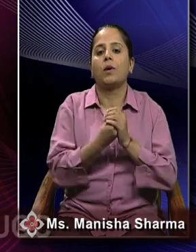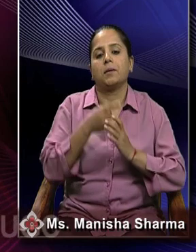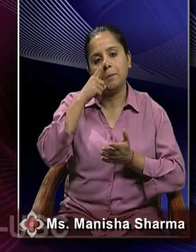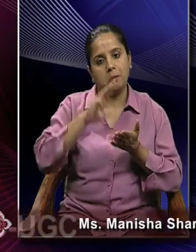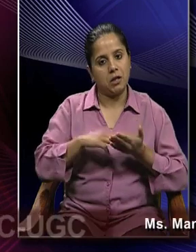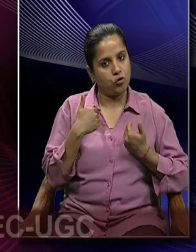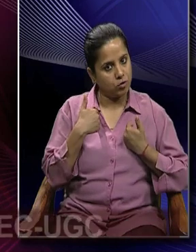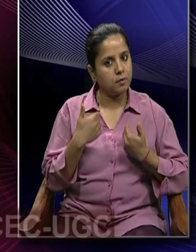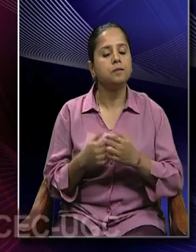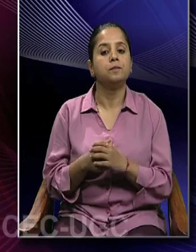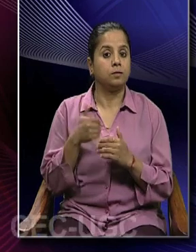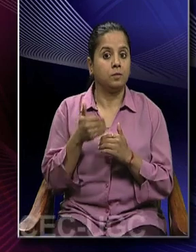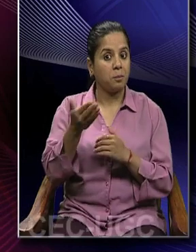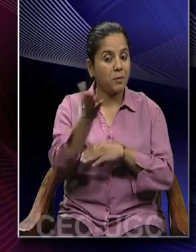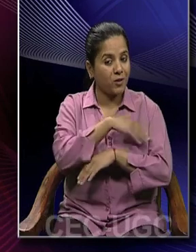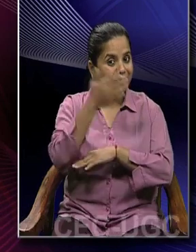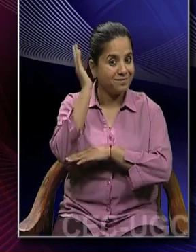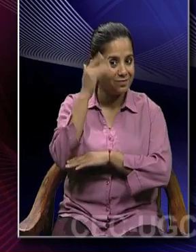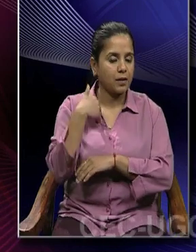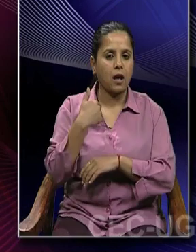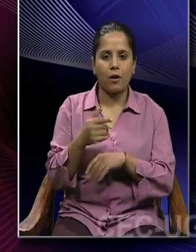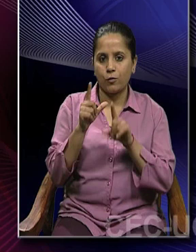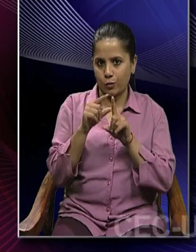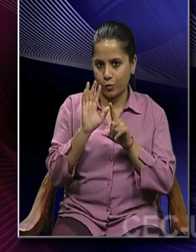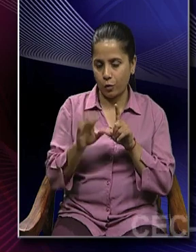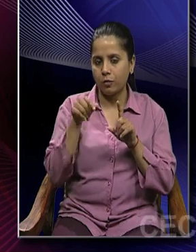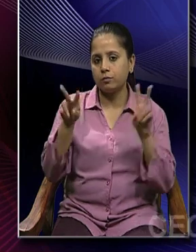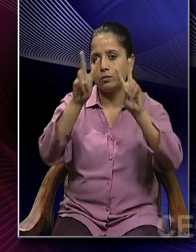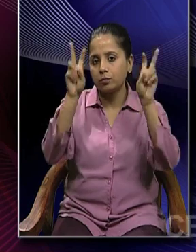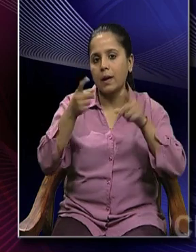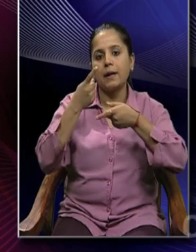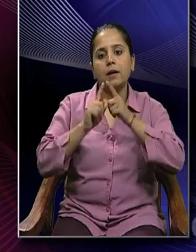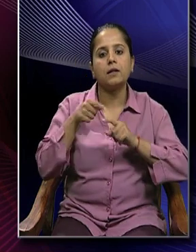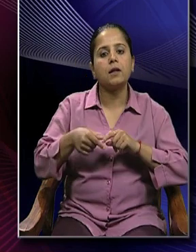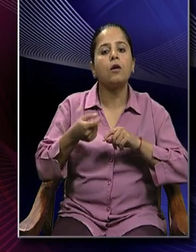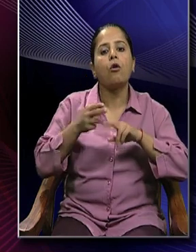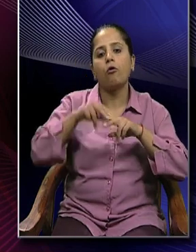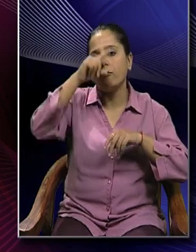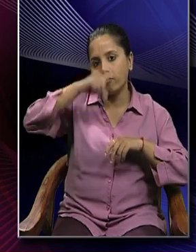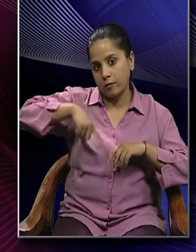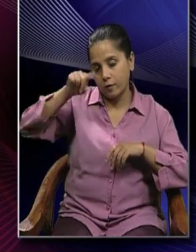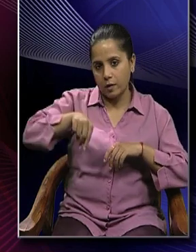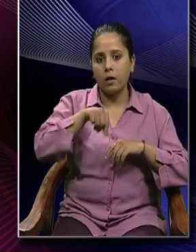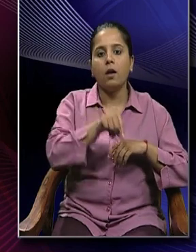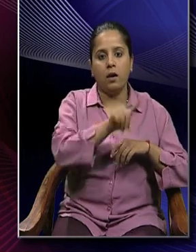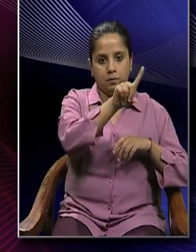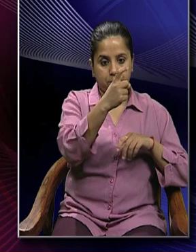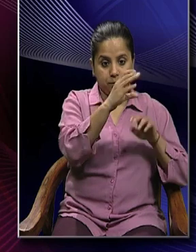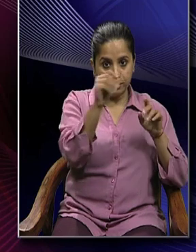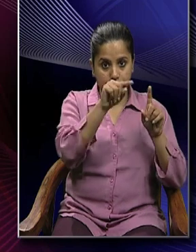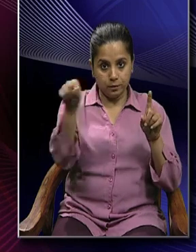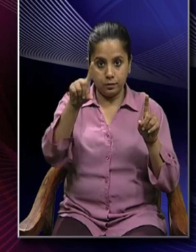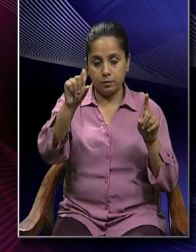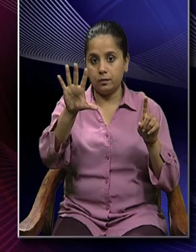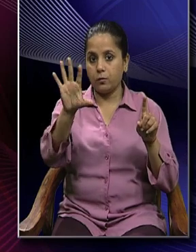us. And in the earlier lecture which we are doing on the series History of India from 1700 to 1950,